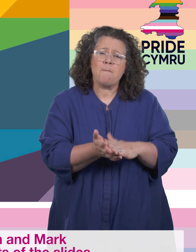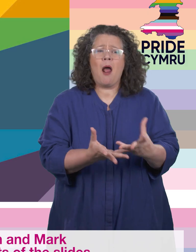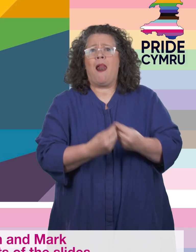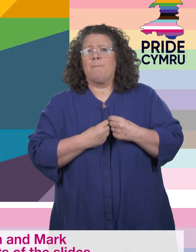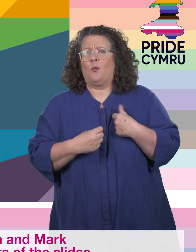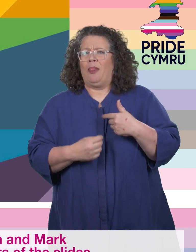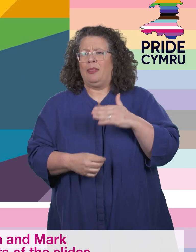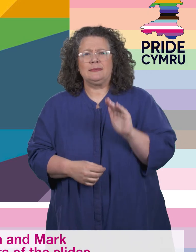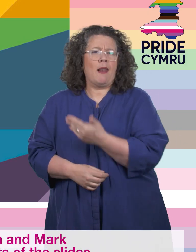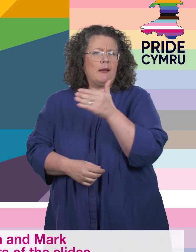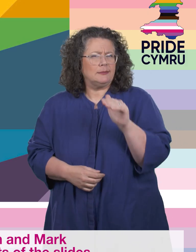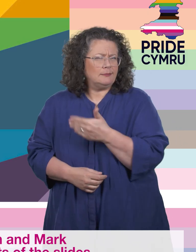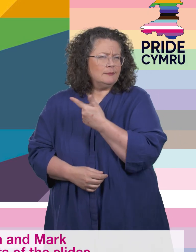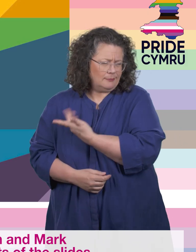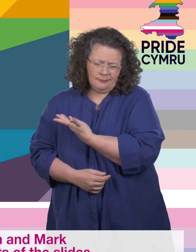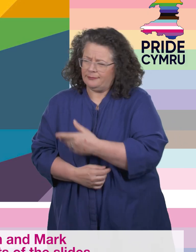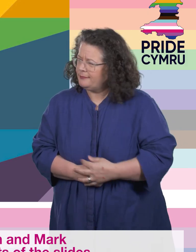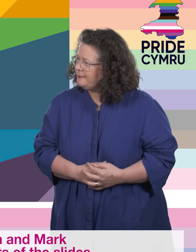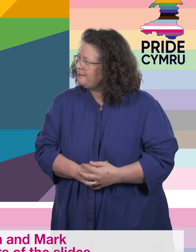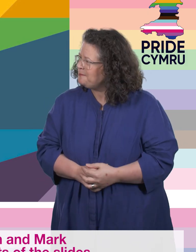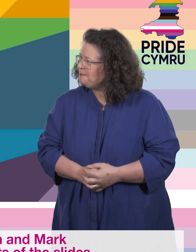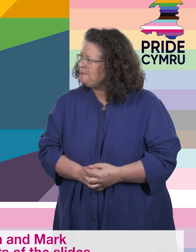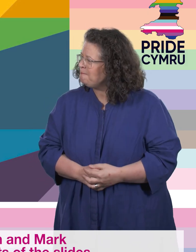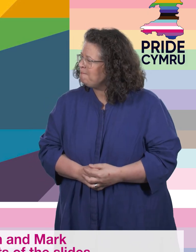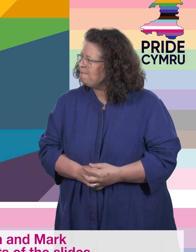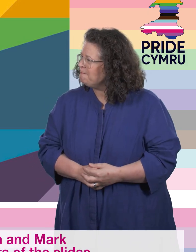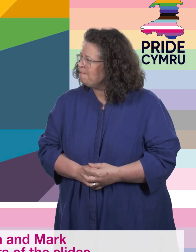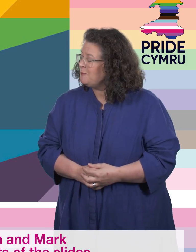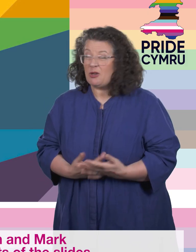So thanks to Kath and Mark for helping with some